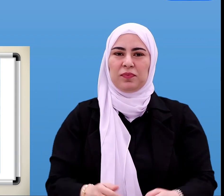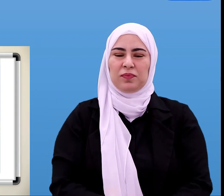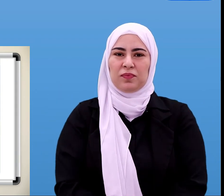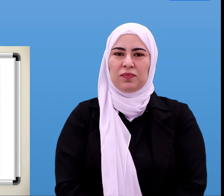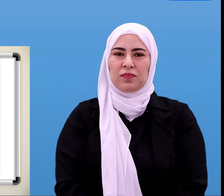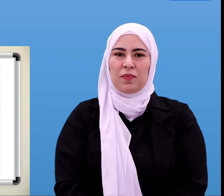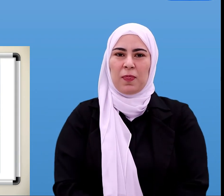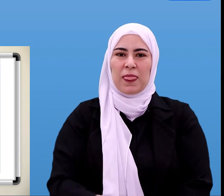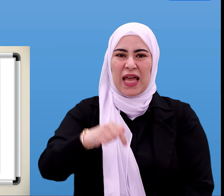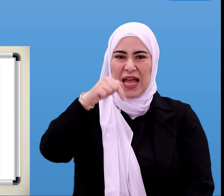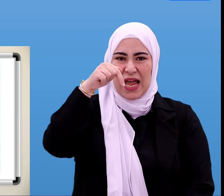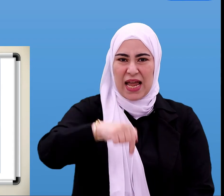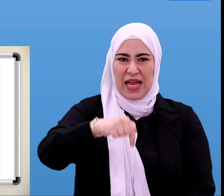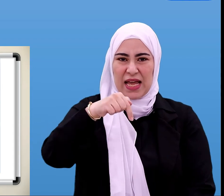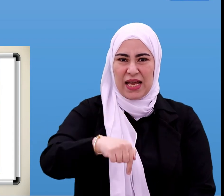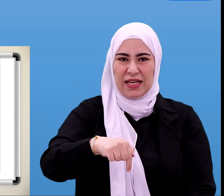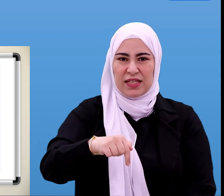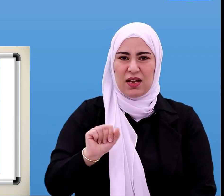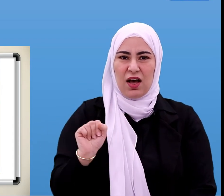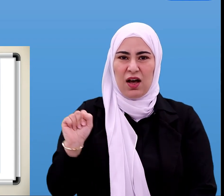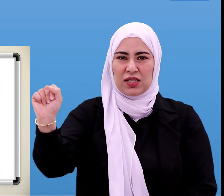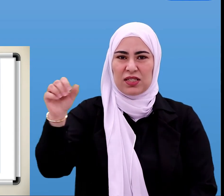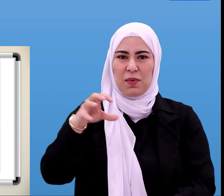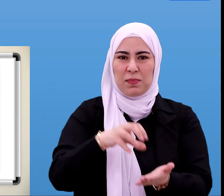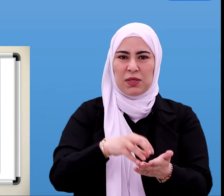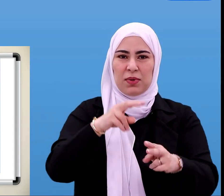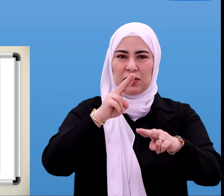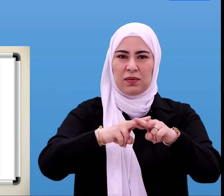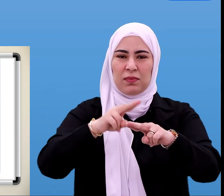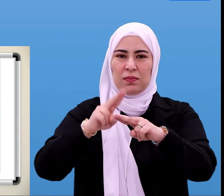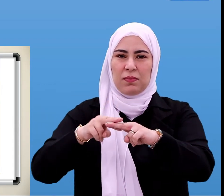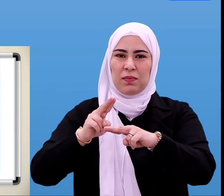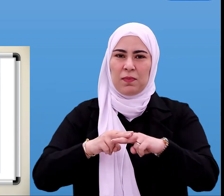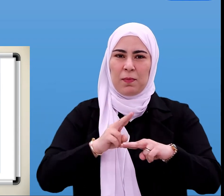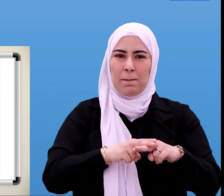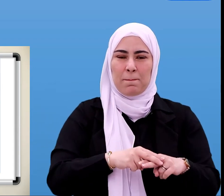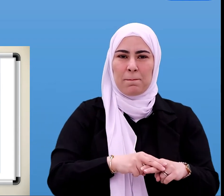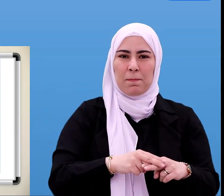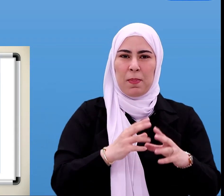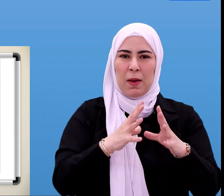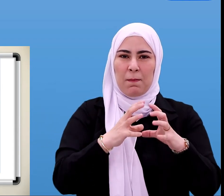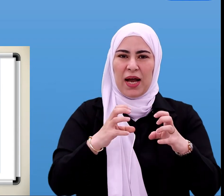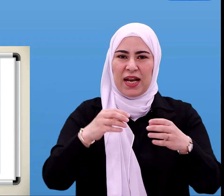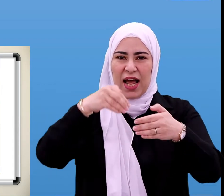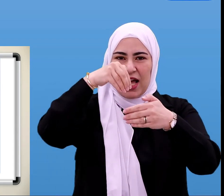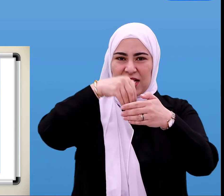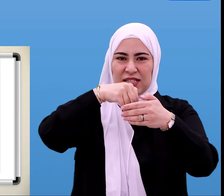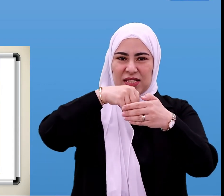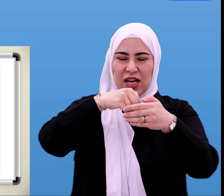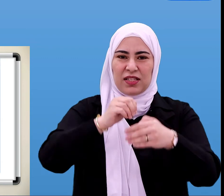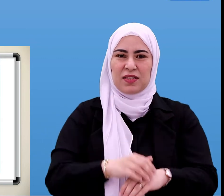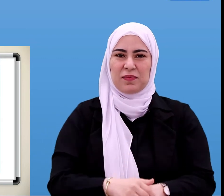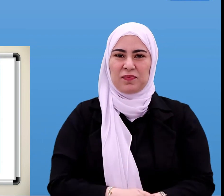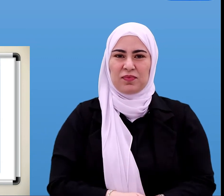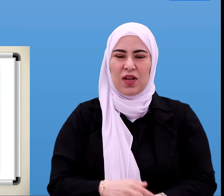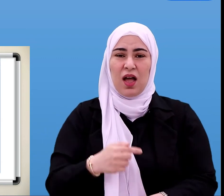In, when it's used as a place preposition, it means inside. I knocked at the door. No one